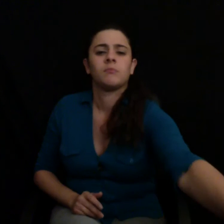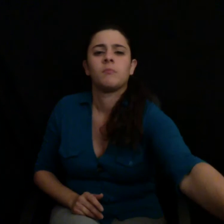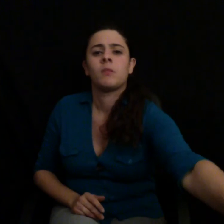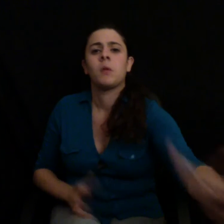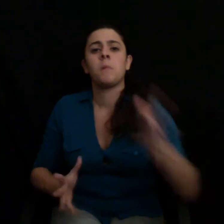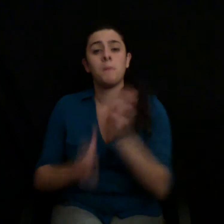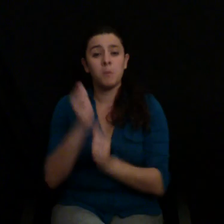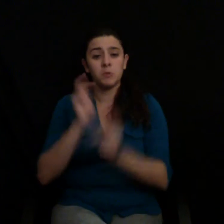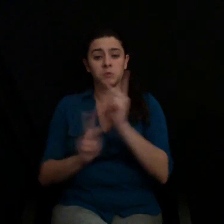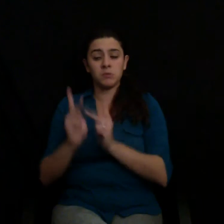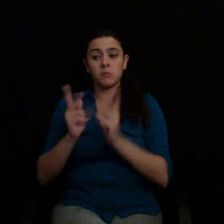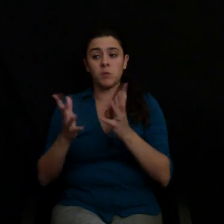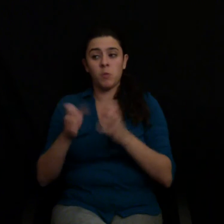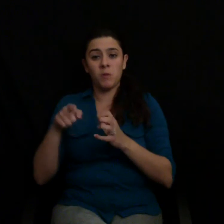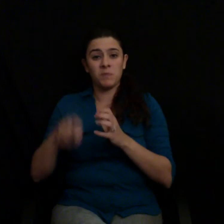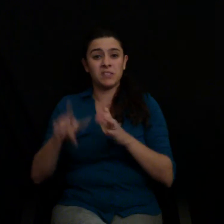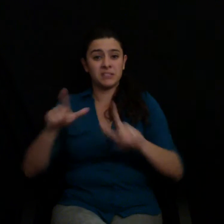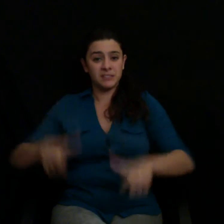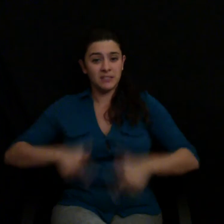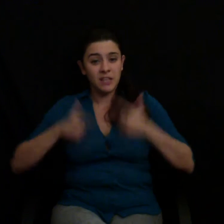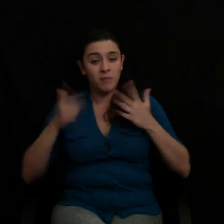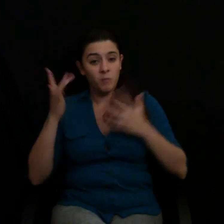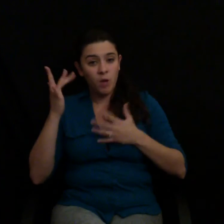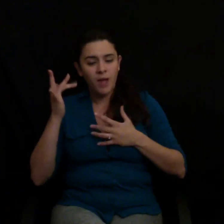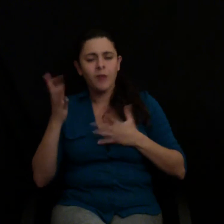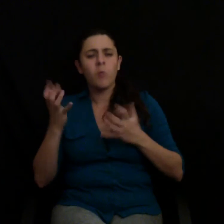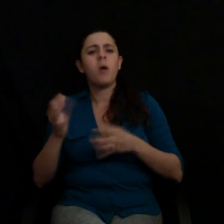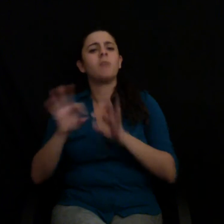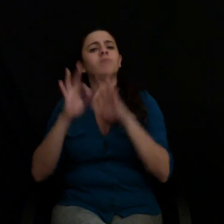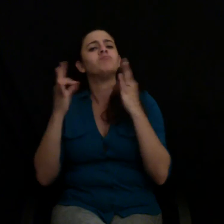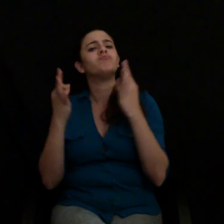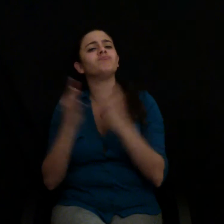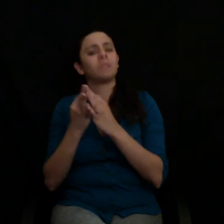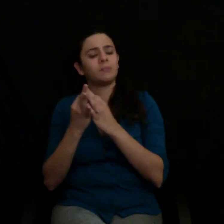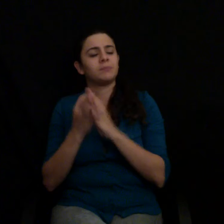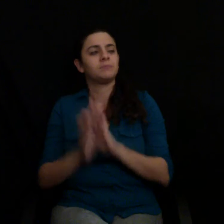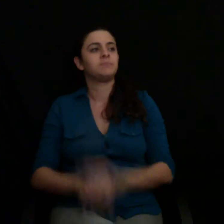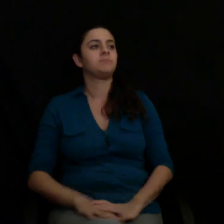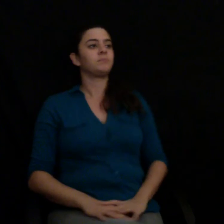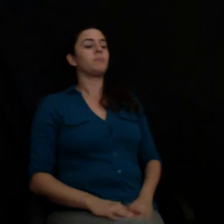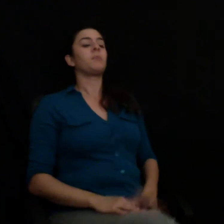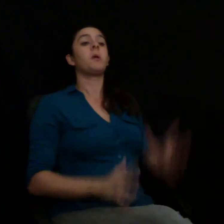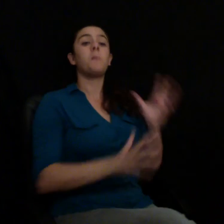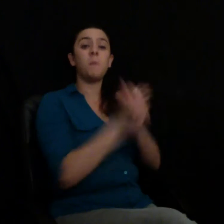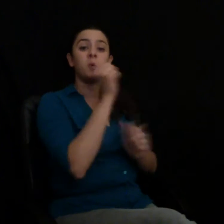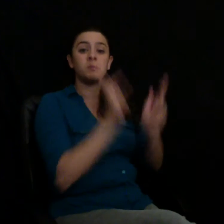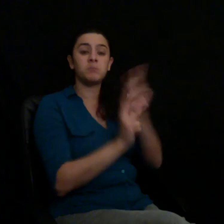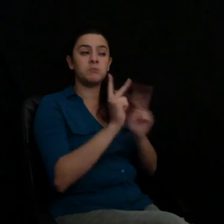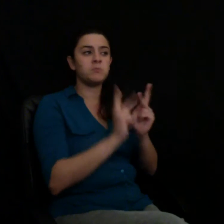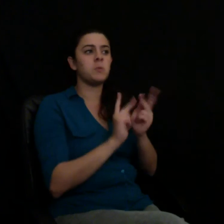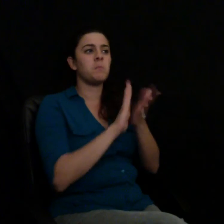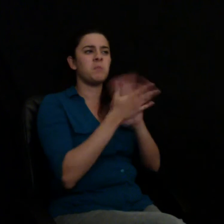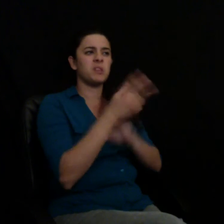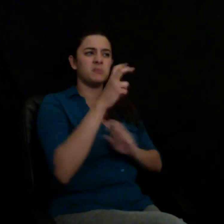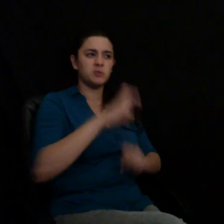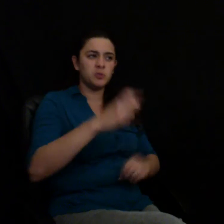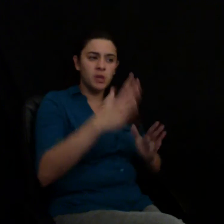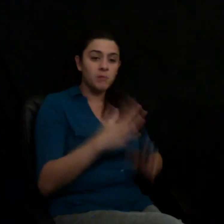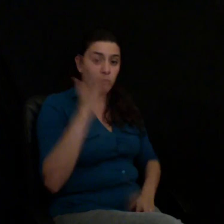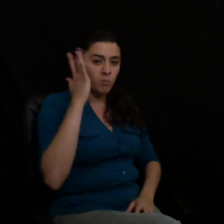where our family wasn't there for us, or our family went completely against us. And that's something that I